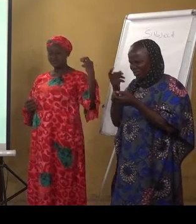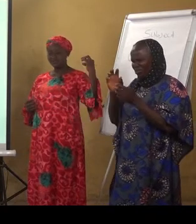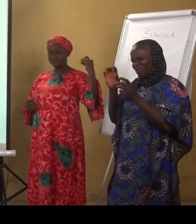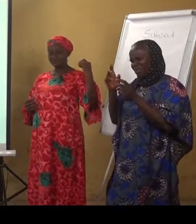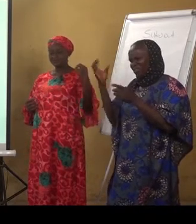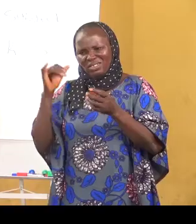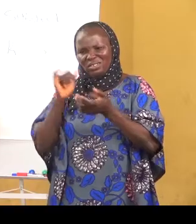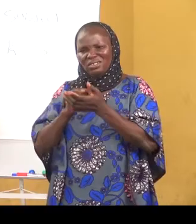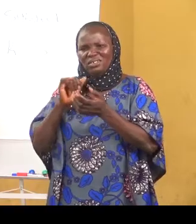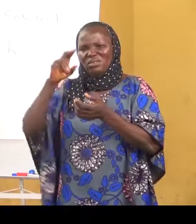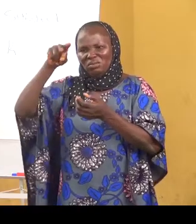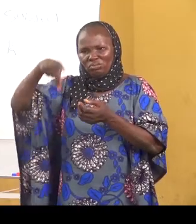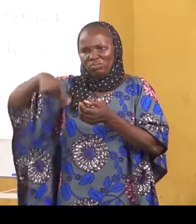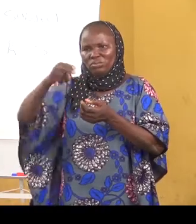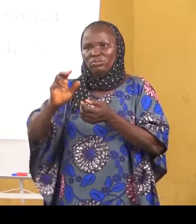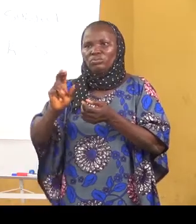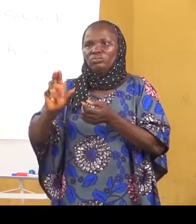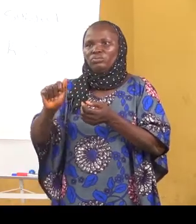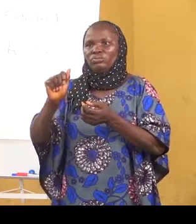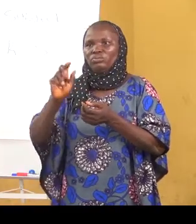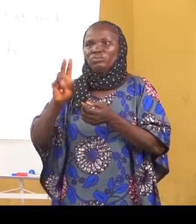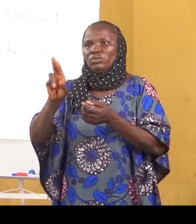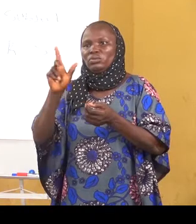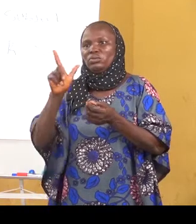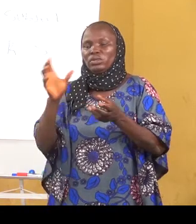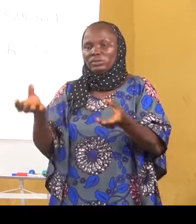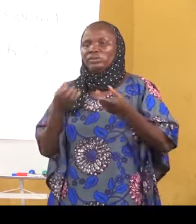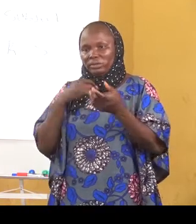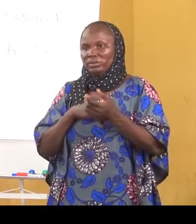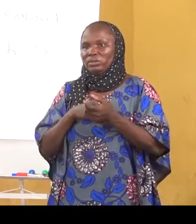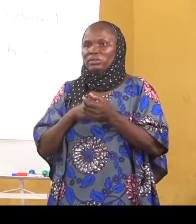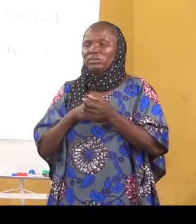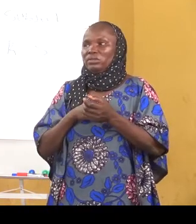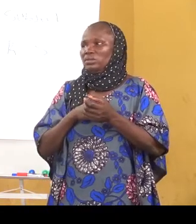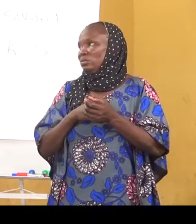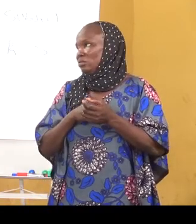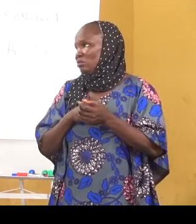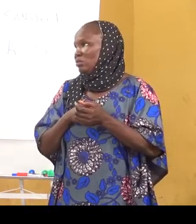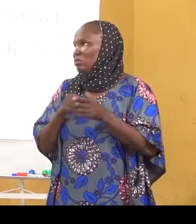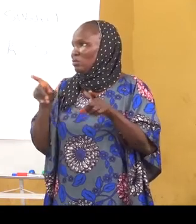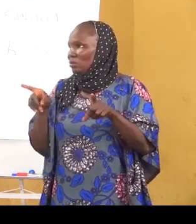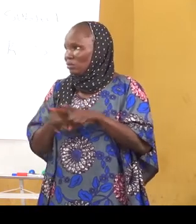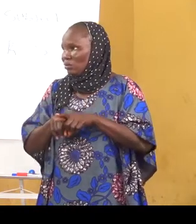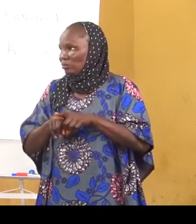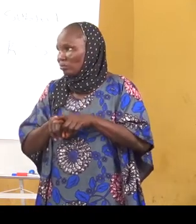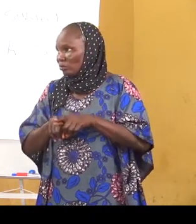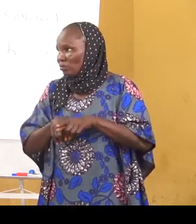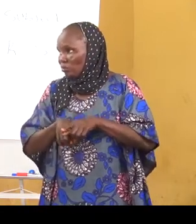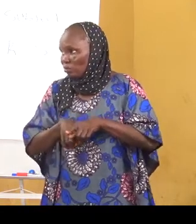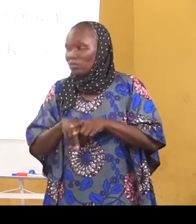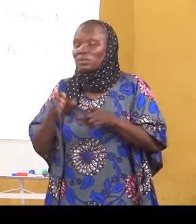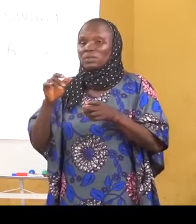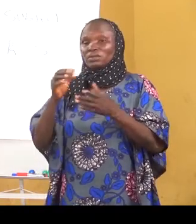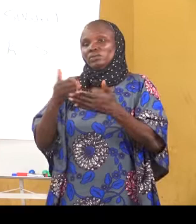between Philemon and his servant Onesimus. So, before